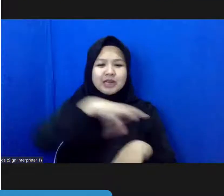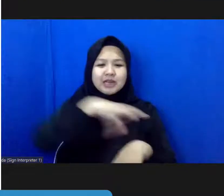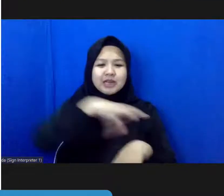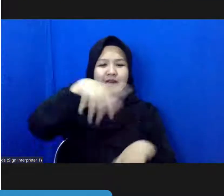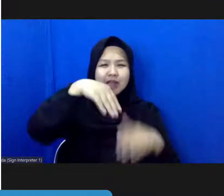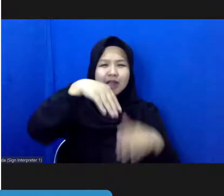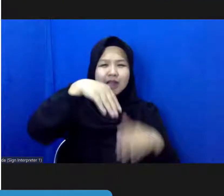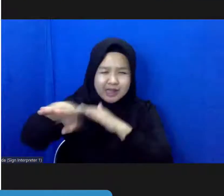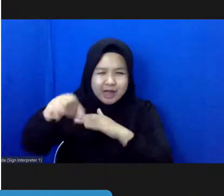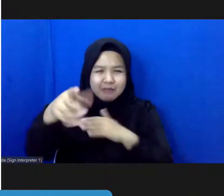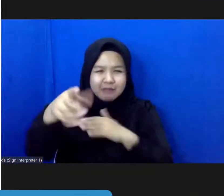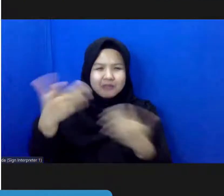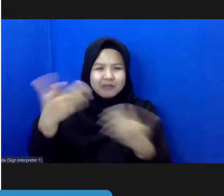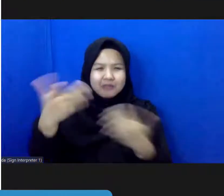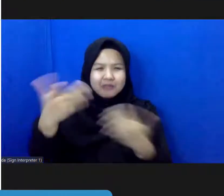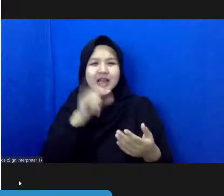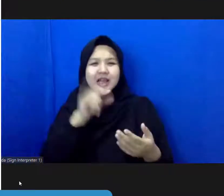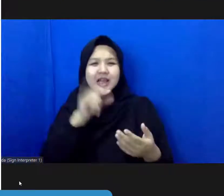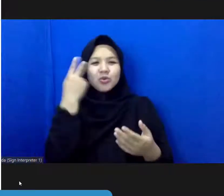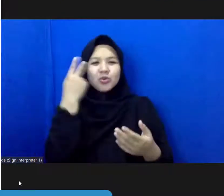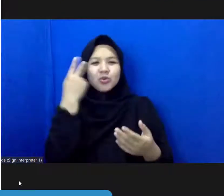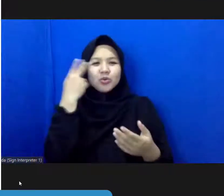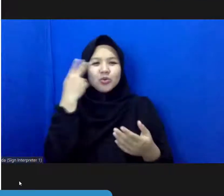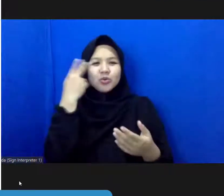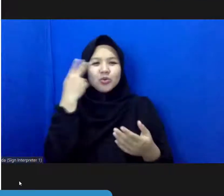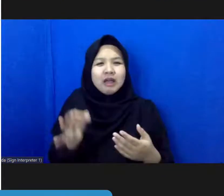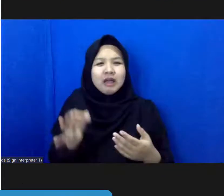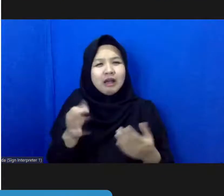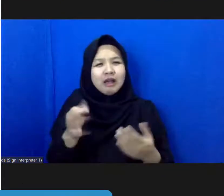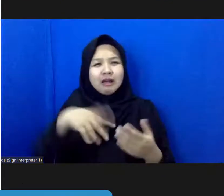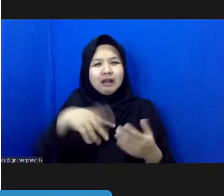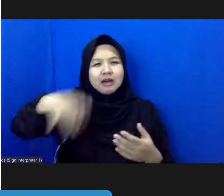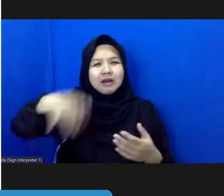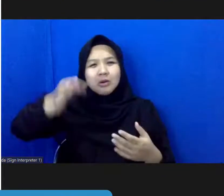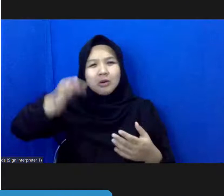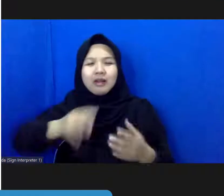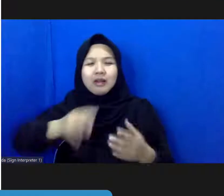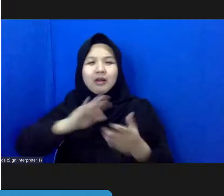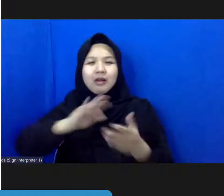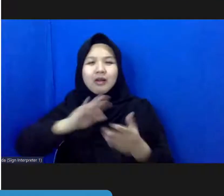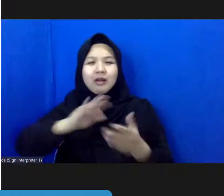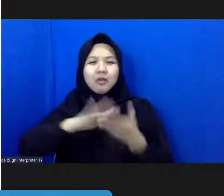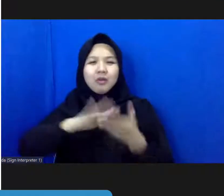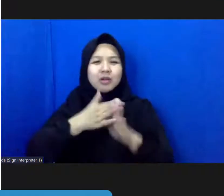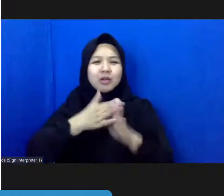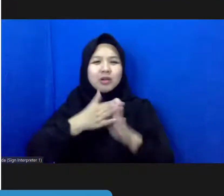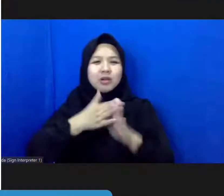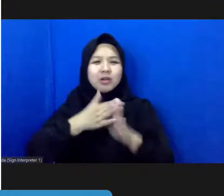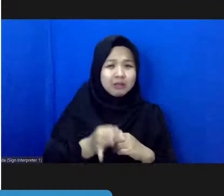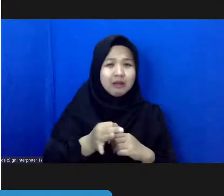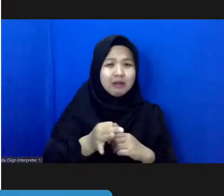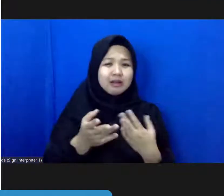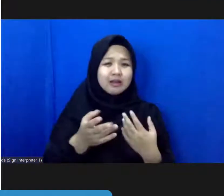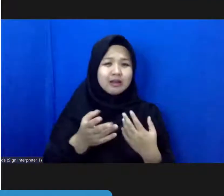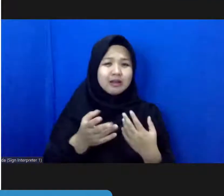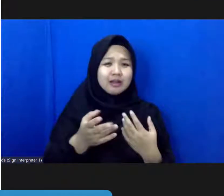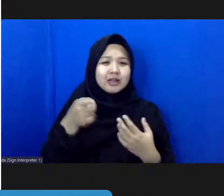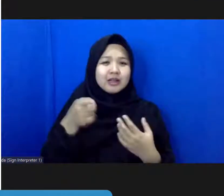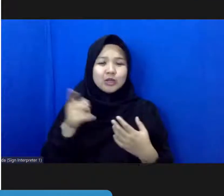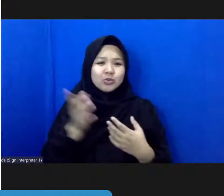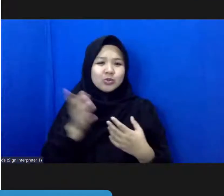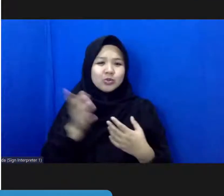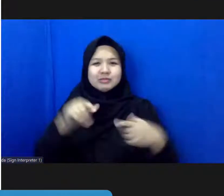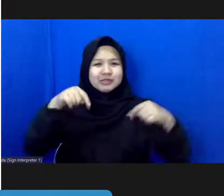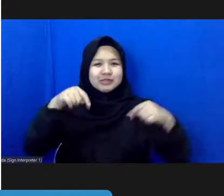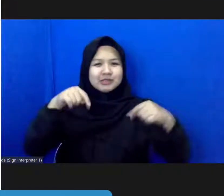okay, that's all for the urban area, urban community. It cannot, it's still not happening in our rural side,